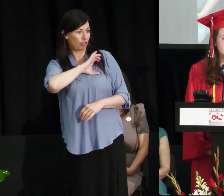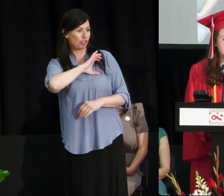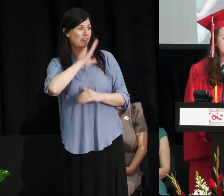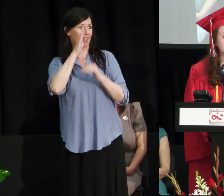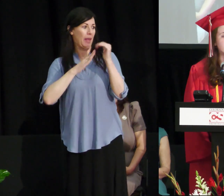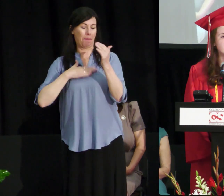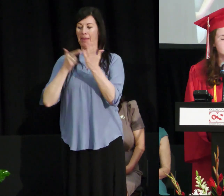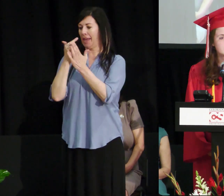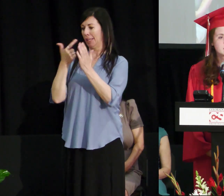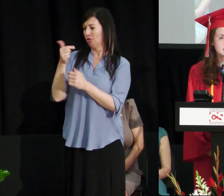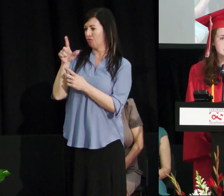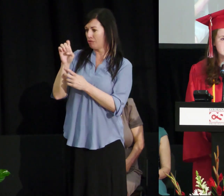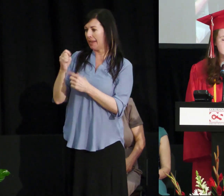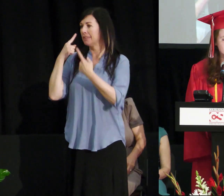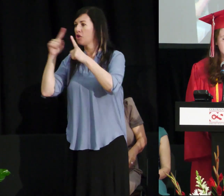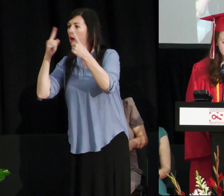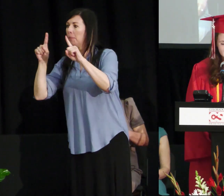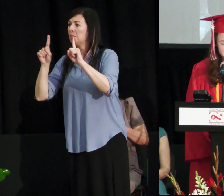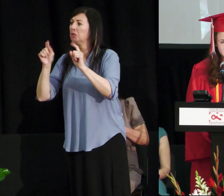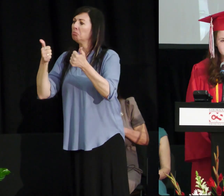my grades or accomplishments.